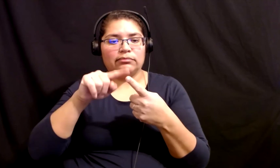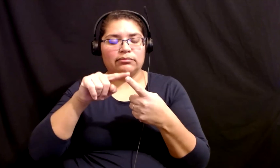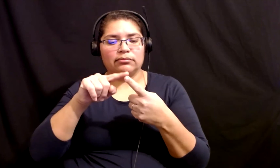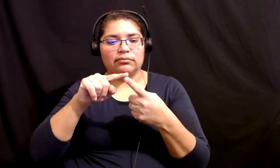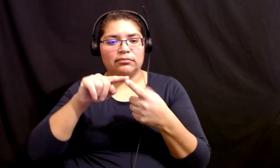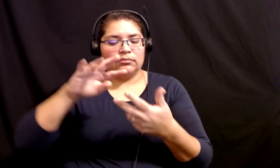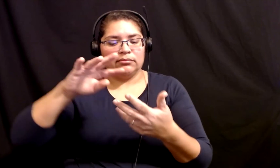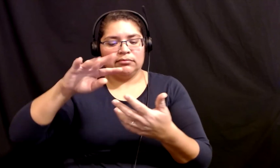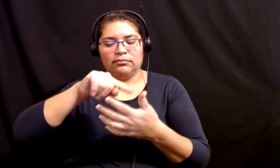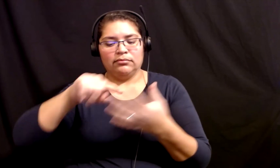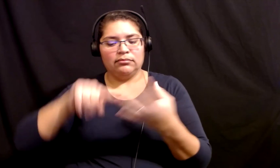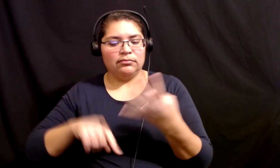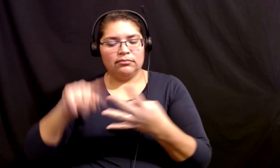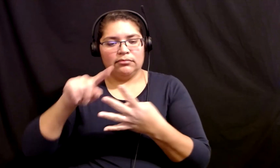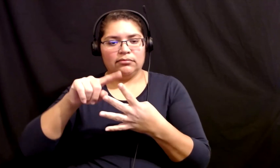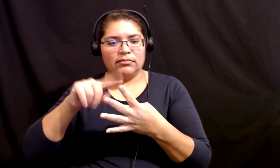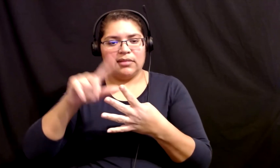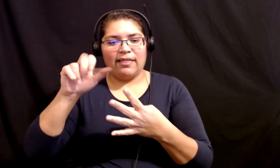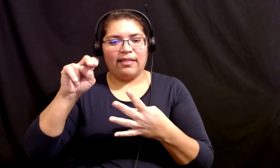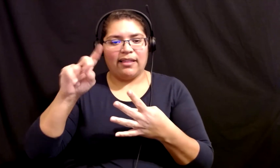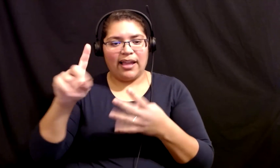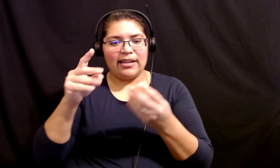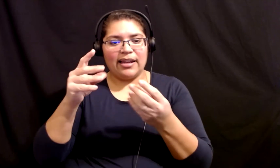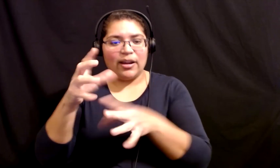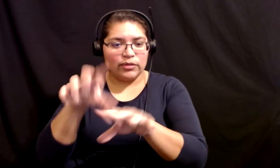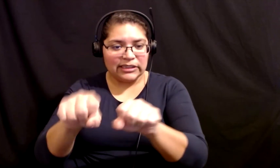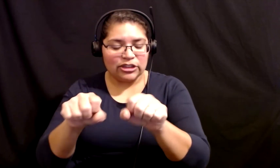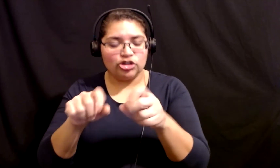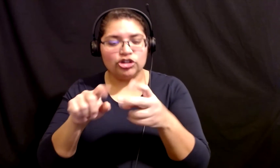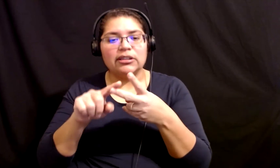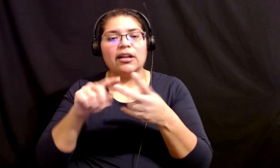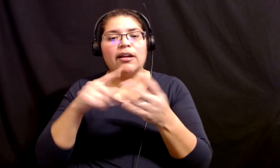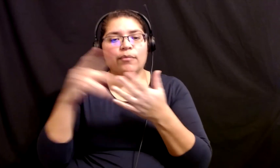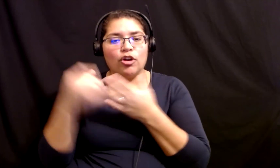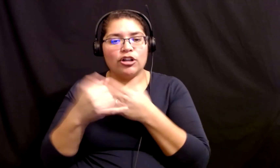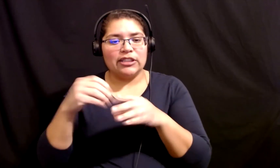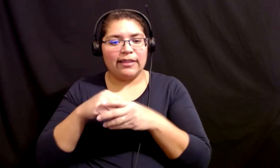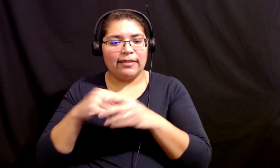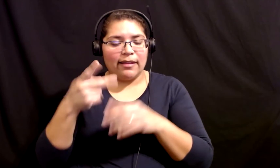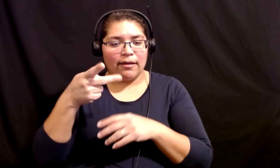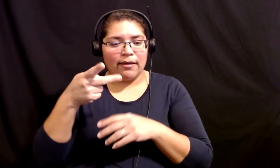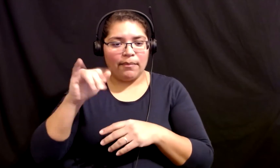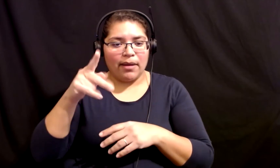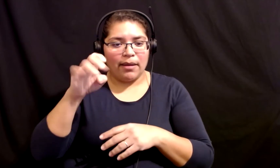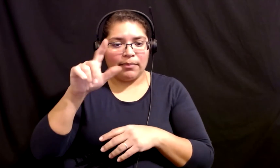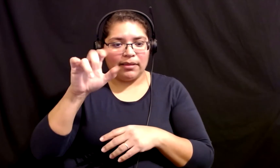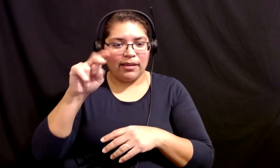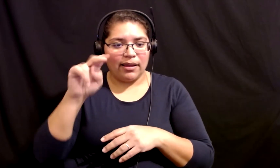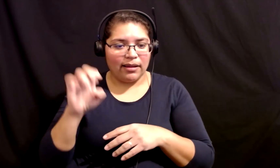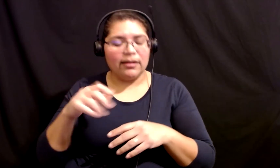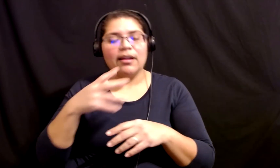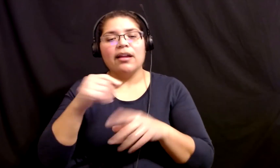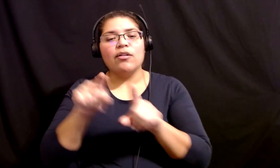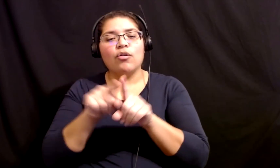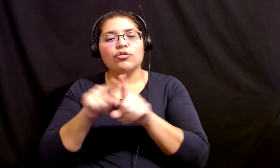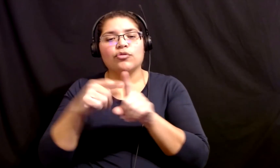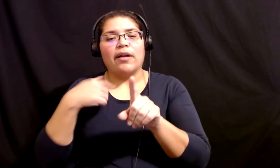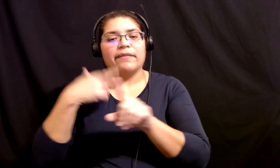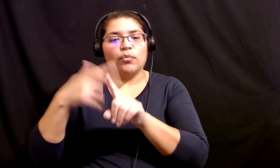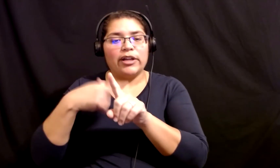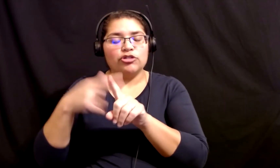So it's land acquisition, projects in the pipeline, and it would create rental